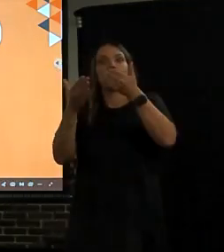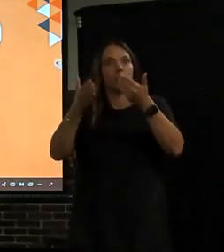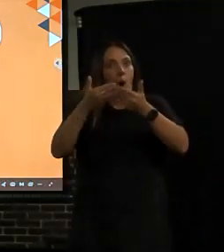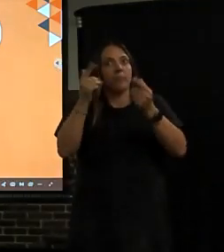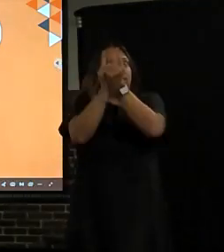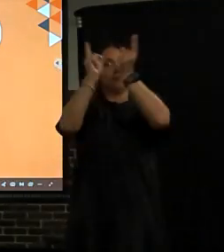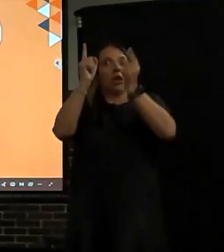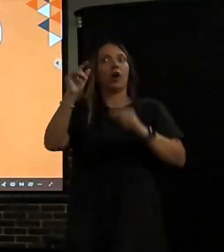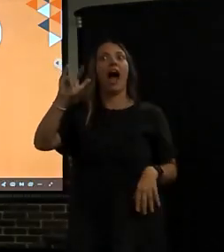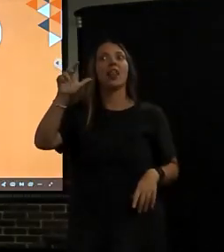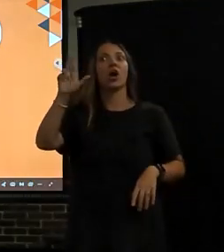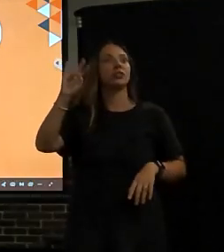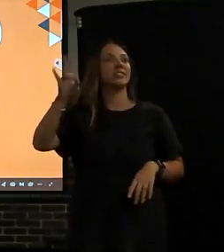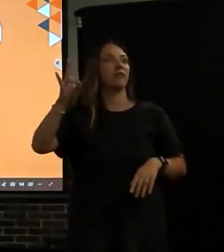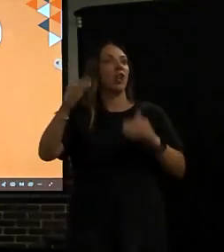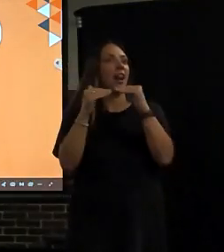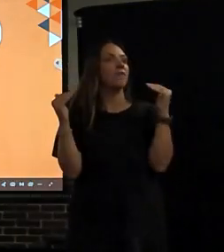proficiency.